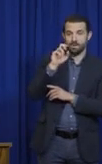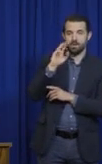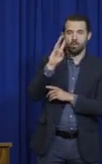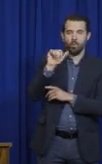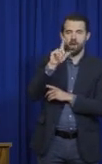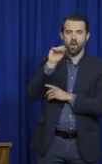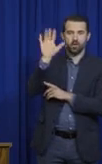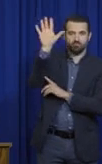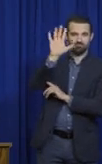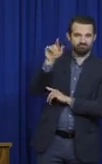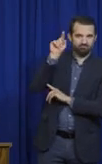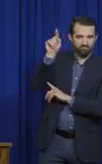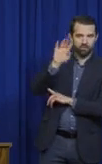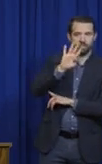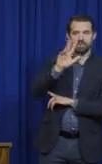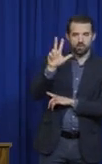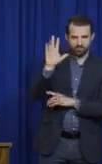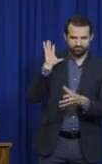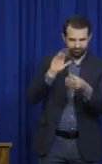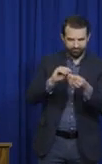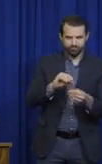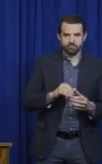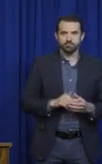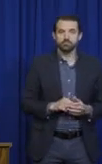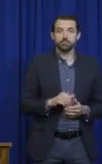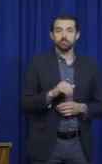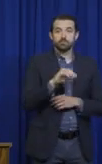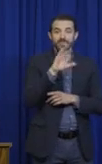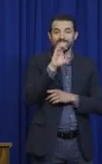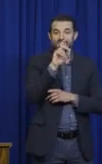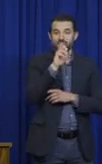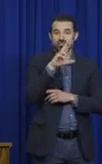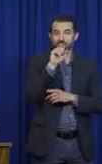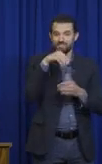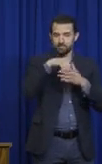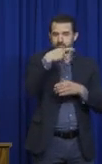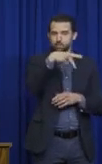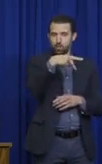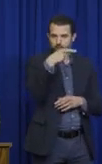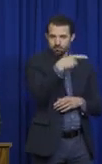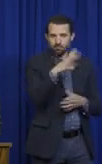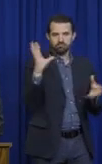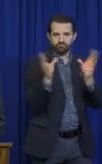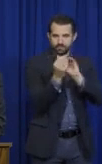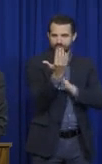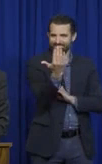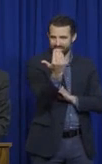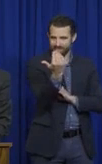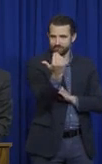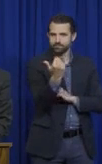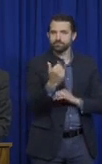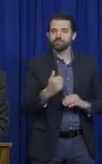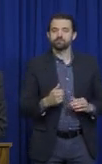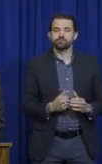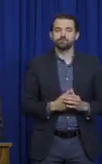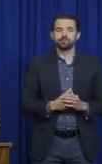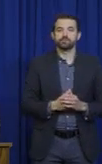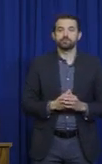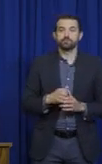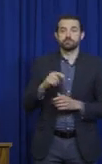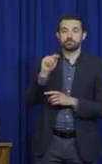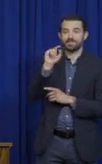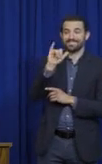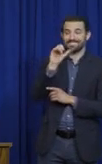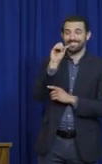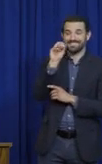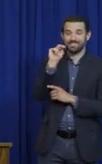cases. At the Cedars in Portland, 15 cases. And at Tyson Foods, which